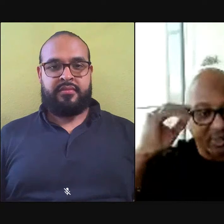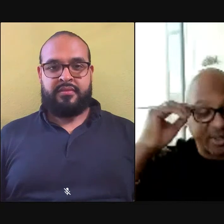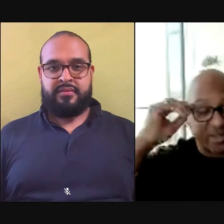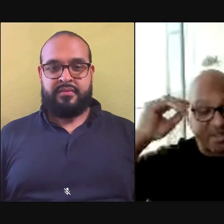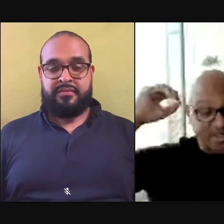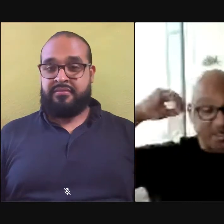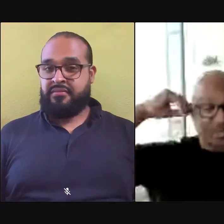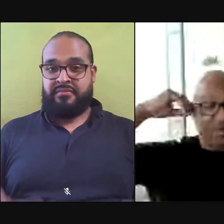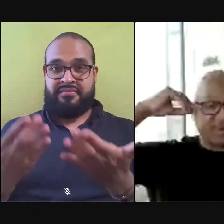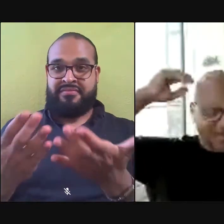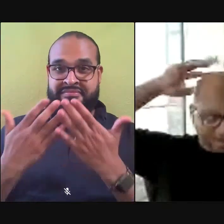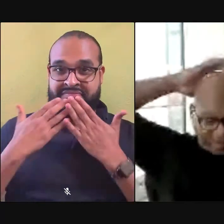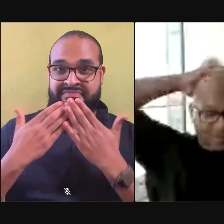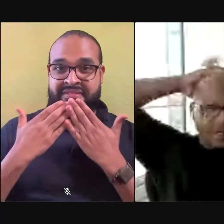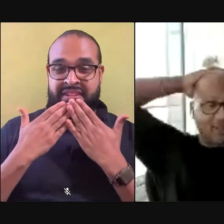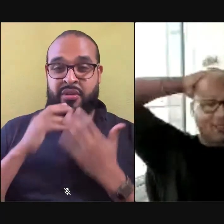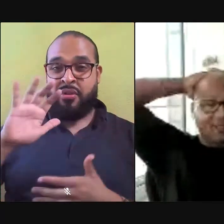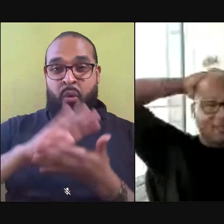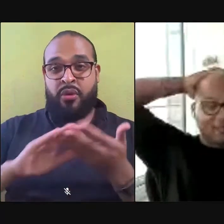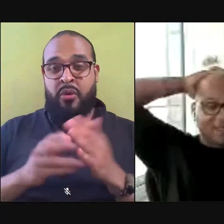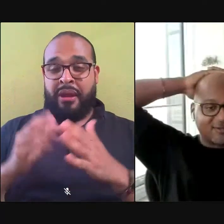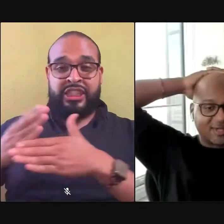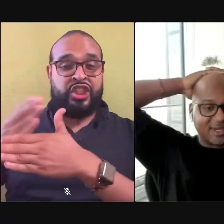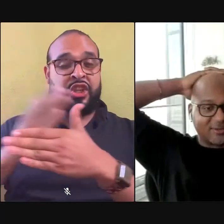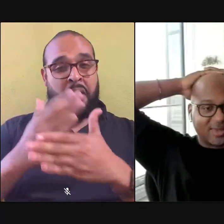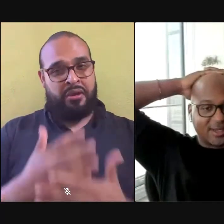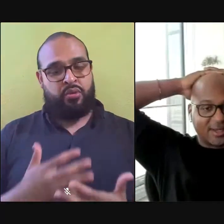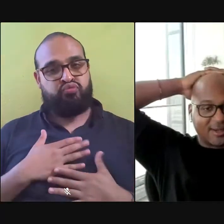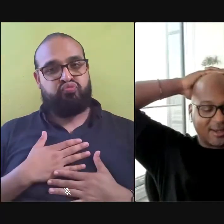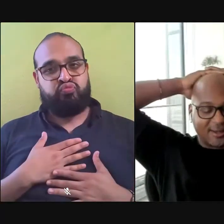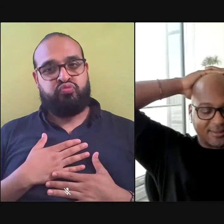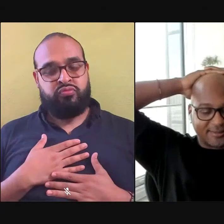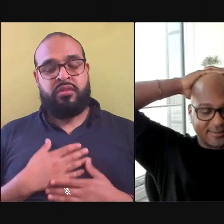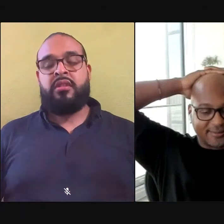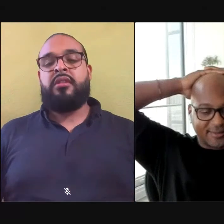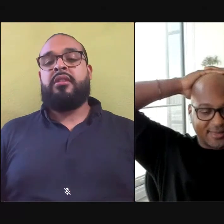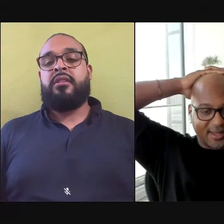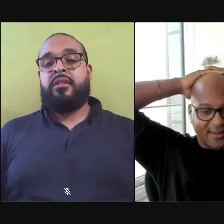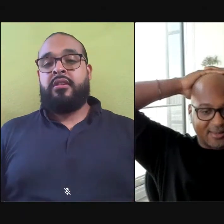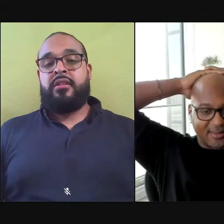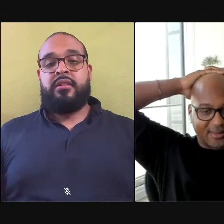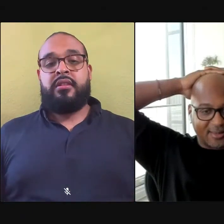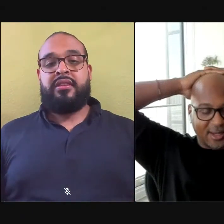Kallol, really appreciate you sharing your story, and wow, thanks for being here.